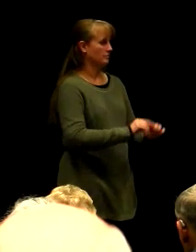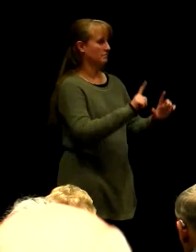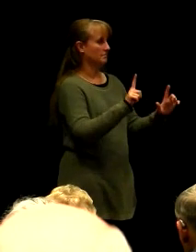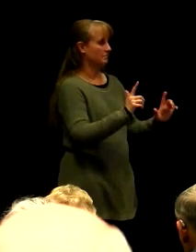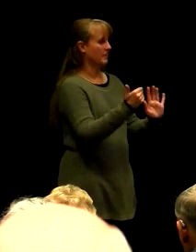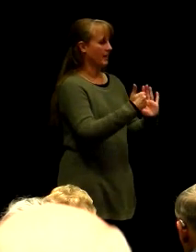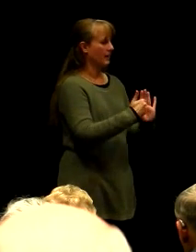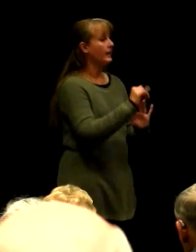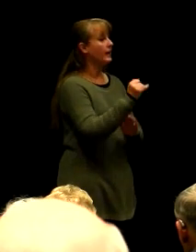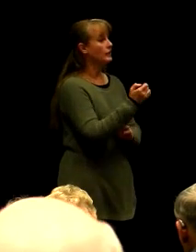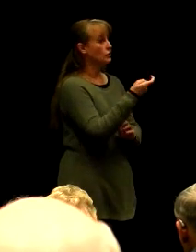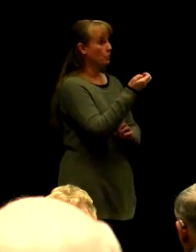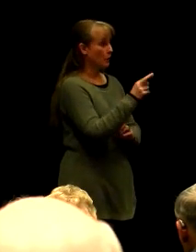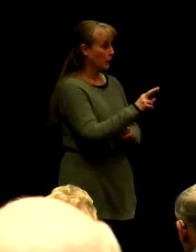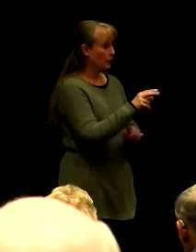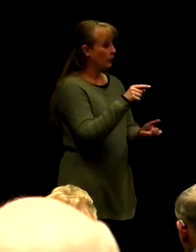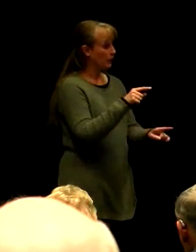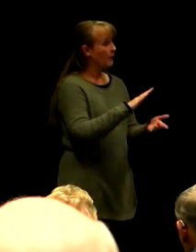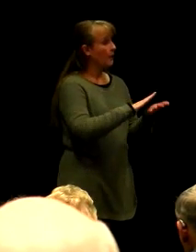and Jupiter